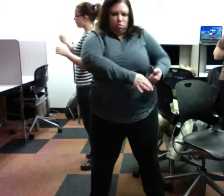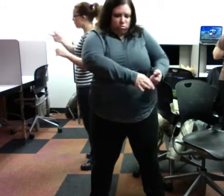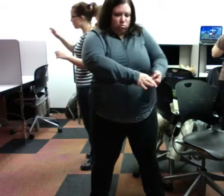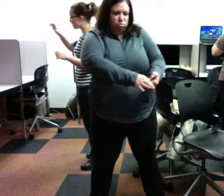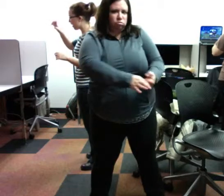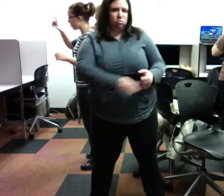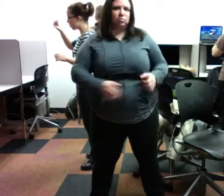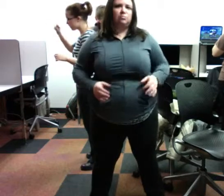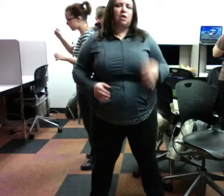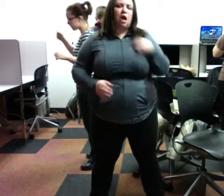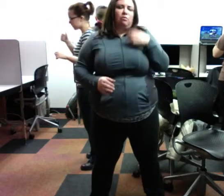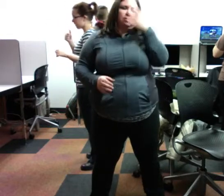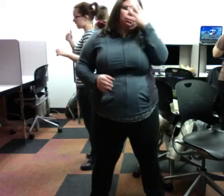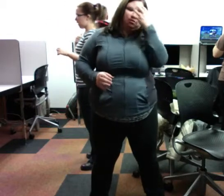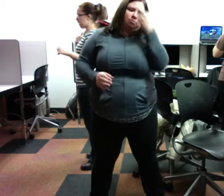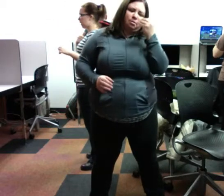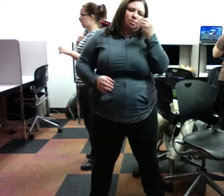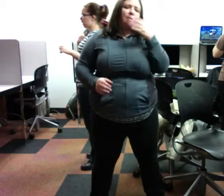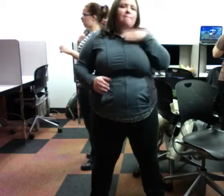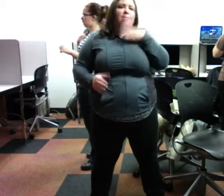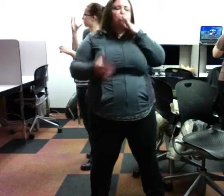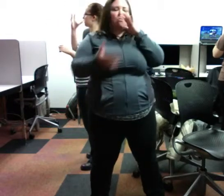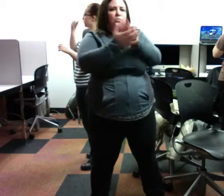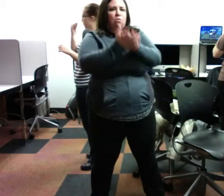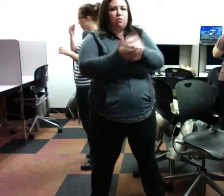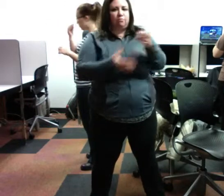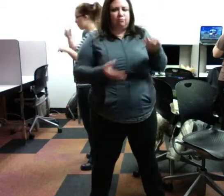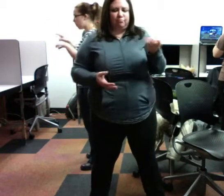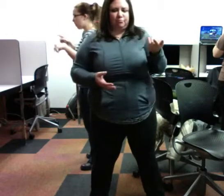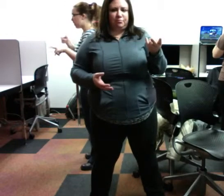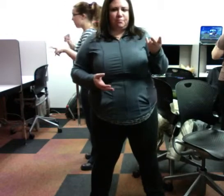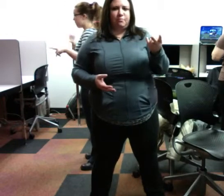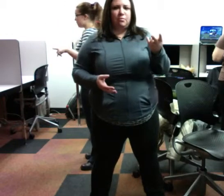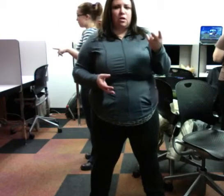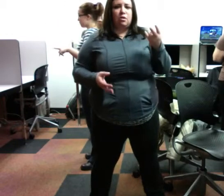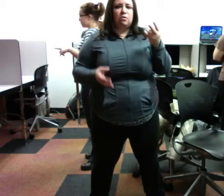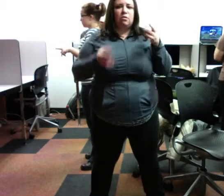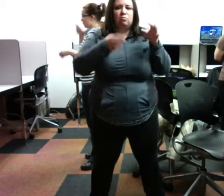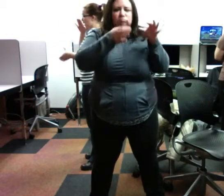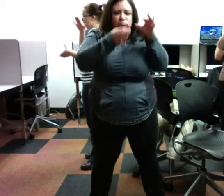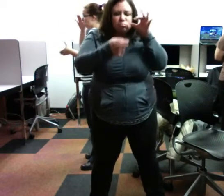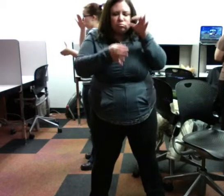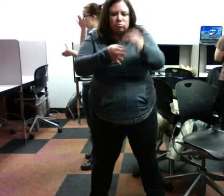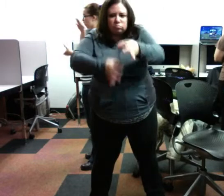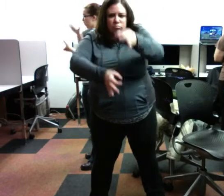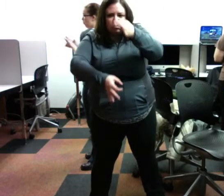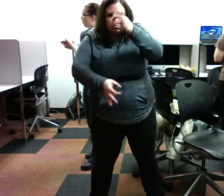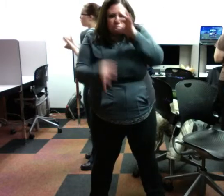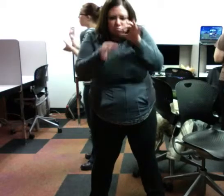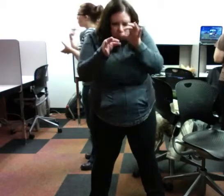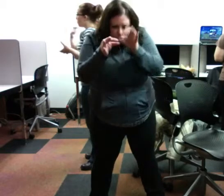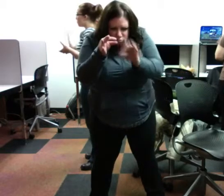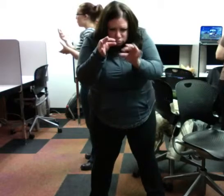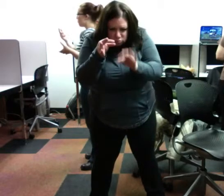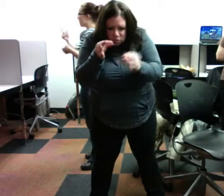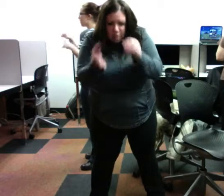my wife, who was there, told me that when they viewed the cells under a microscope, the doctors started crying because it turned out to be a very